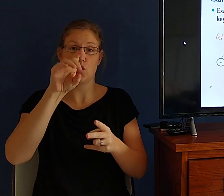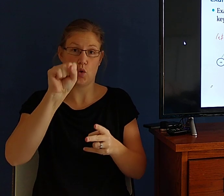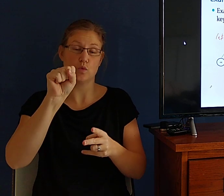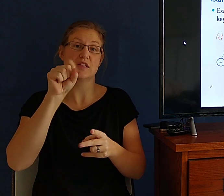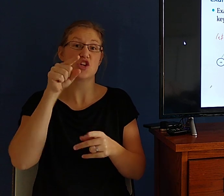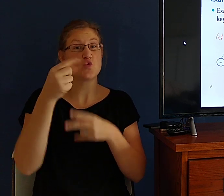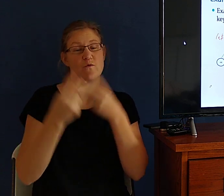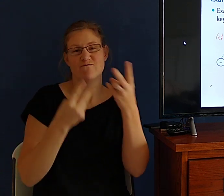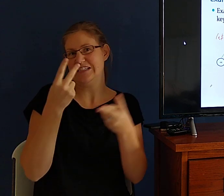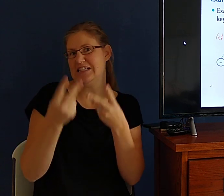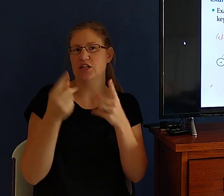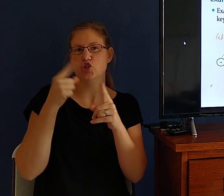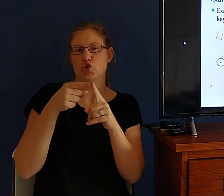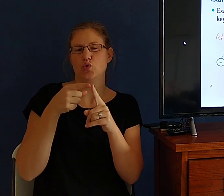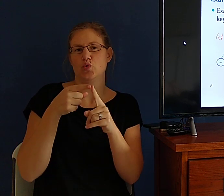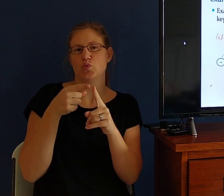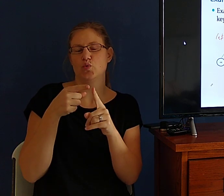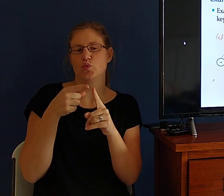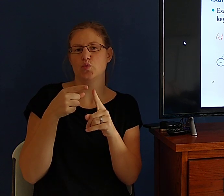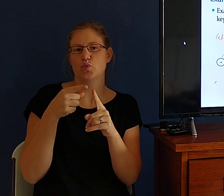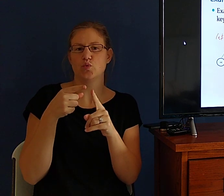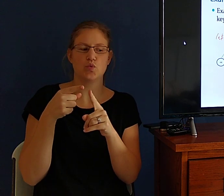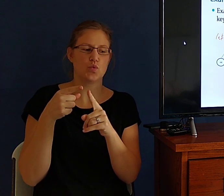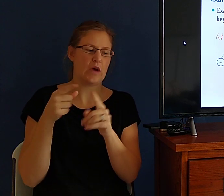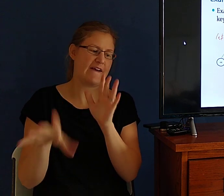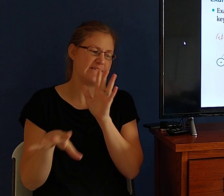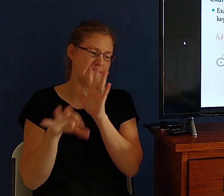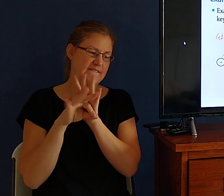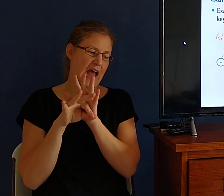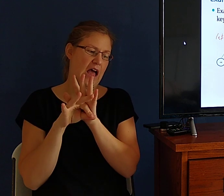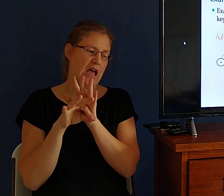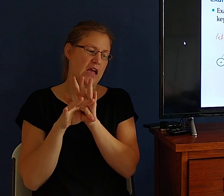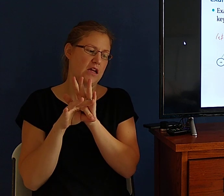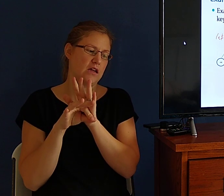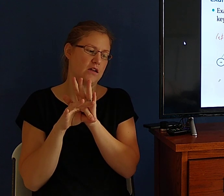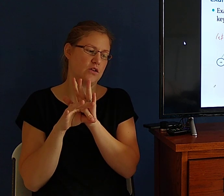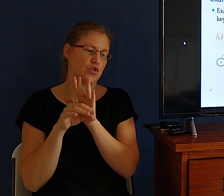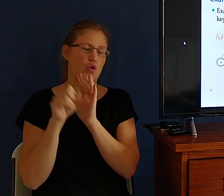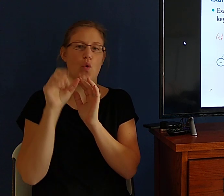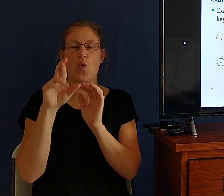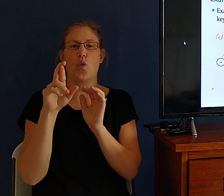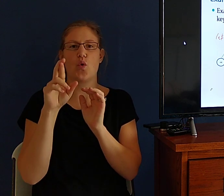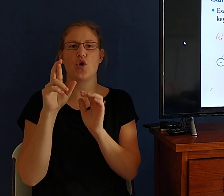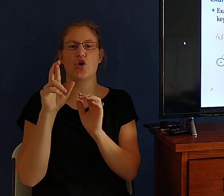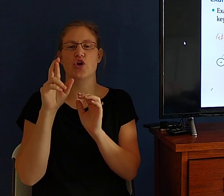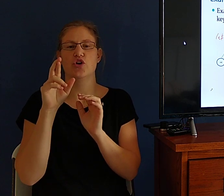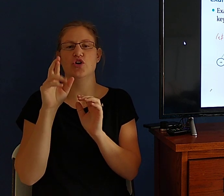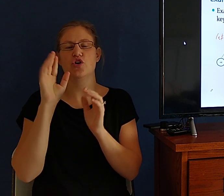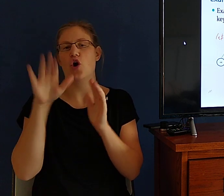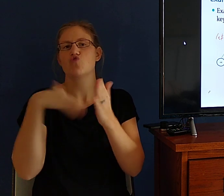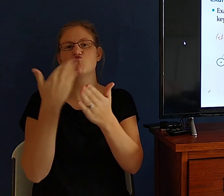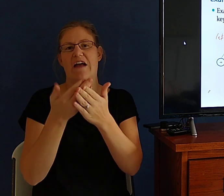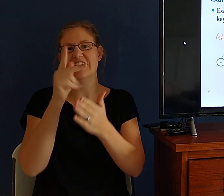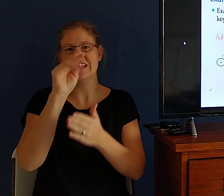visited in order to find reaching the key. So you have visits, or we